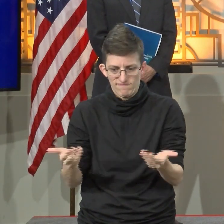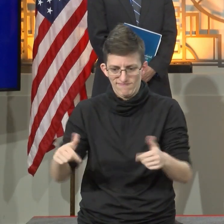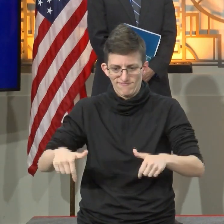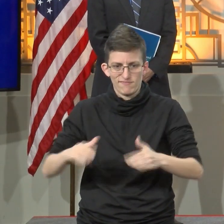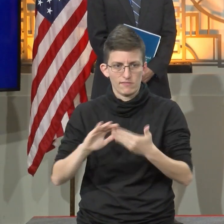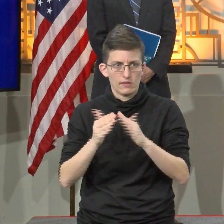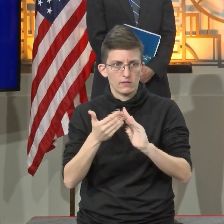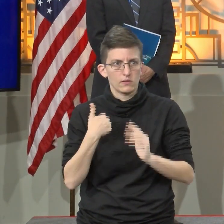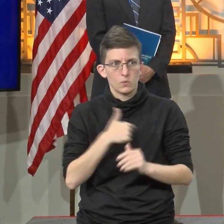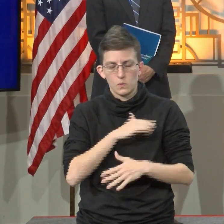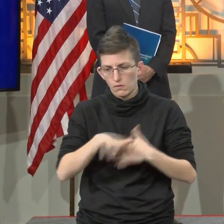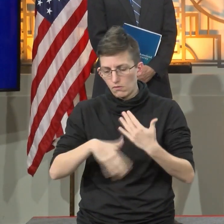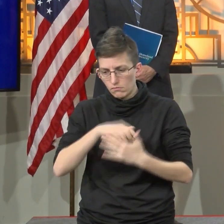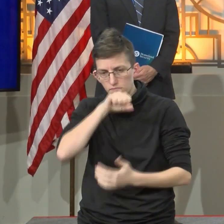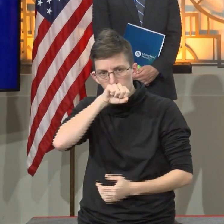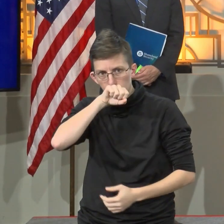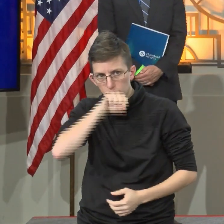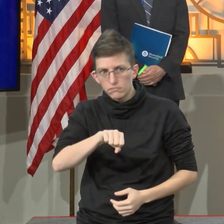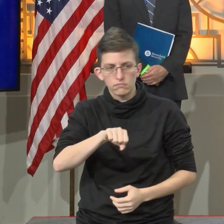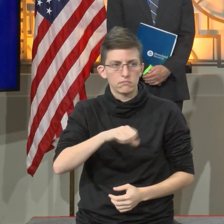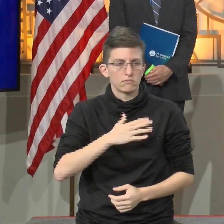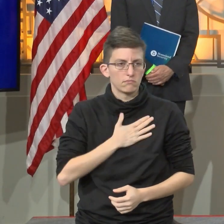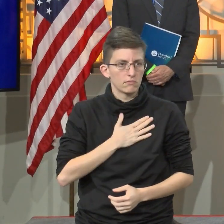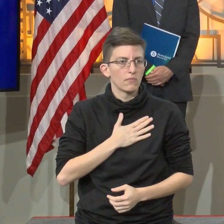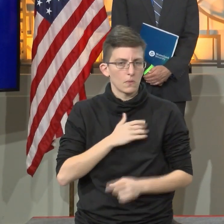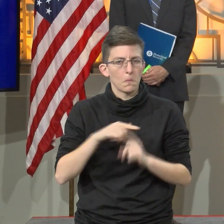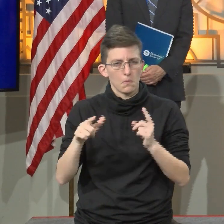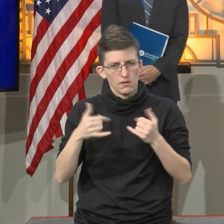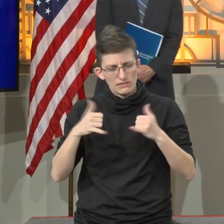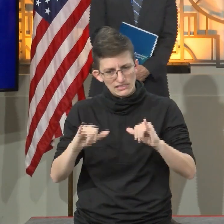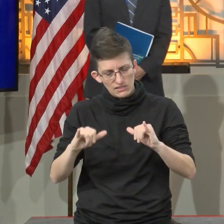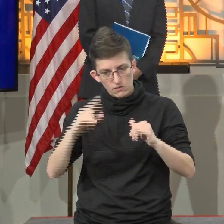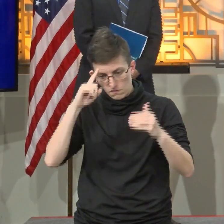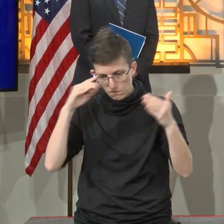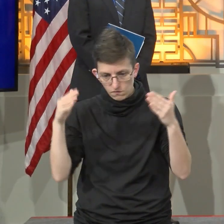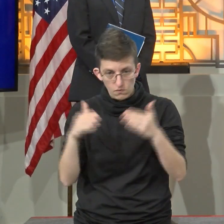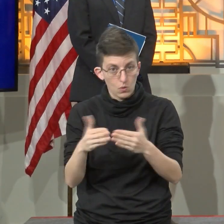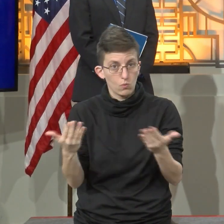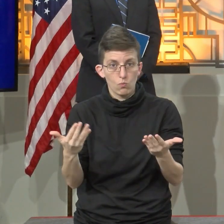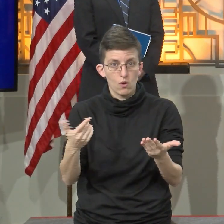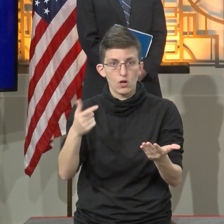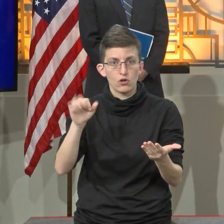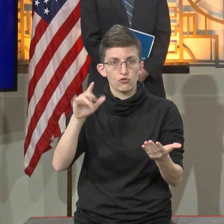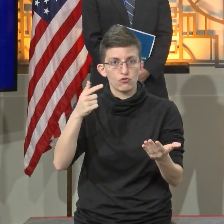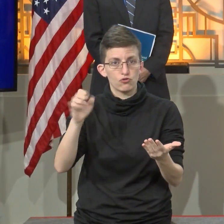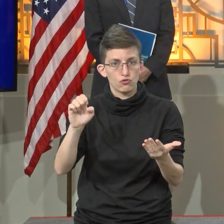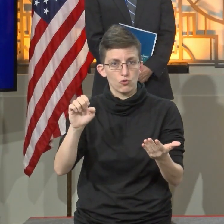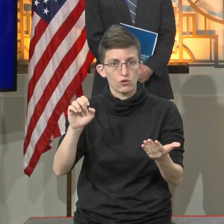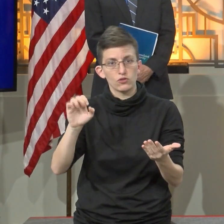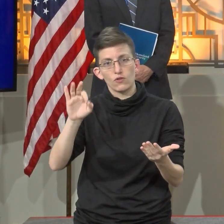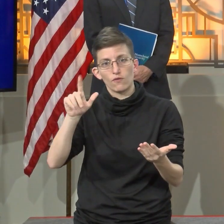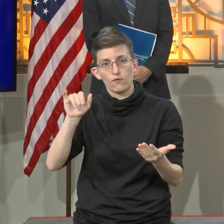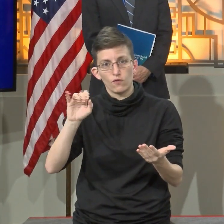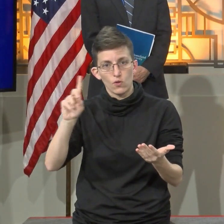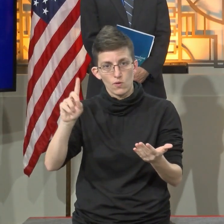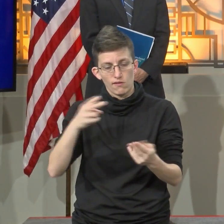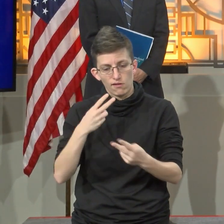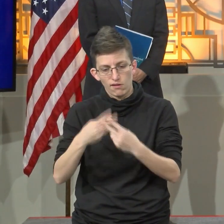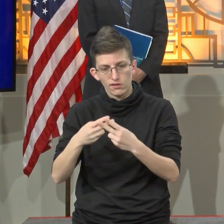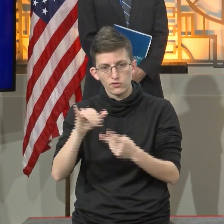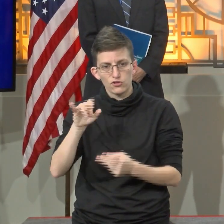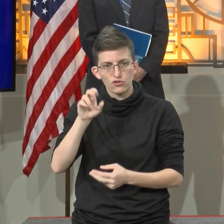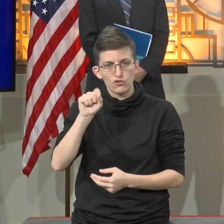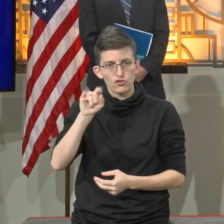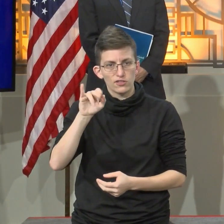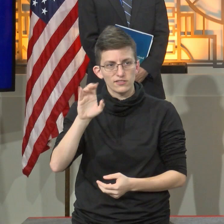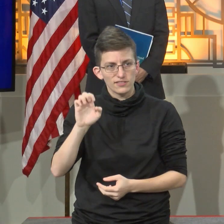deeply love. But we want to keep the focus on George Floyd and hashtag justice for George Floyd.